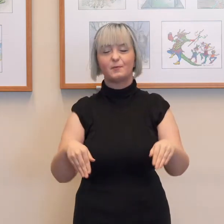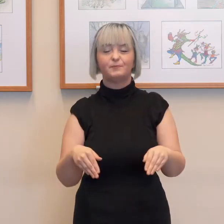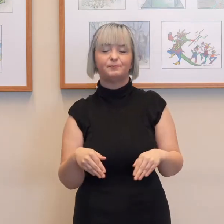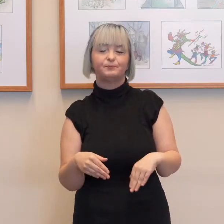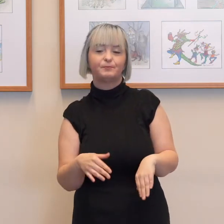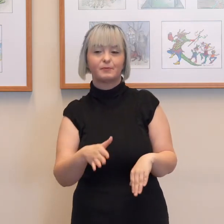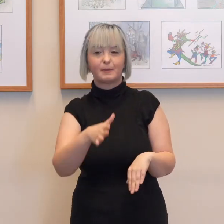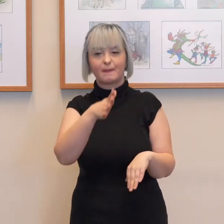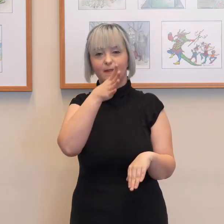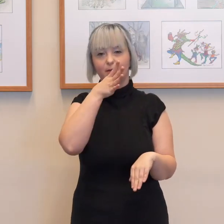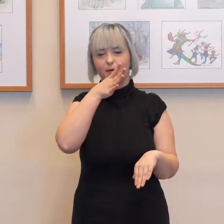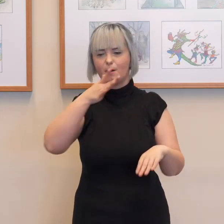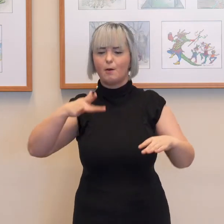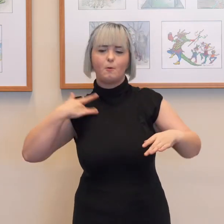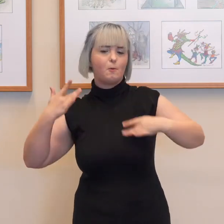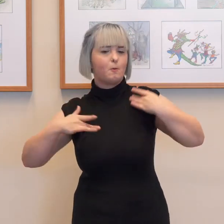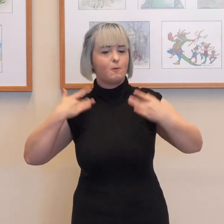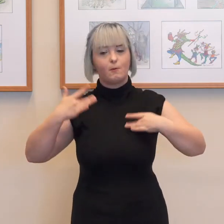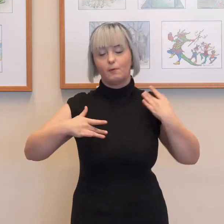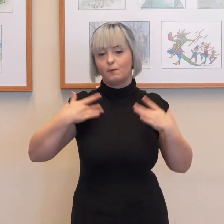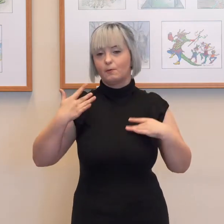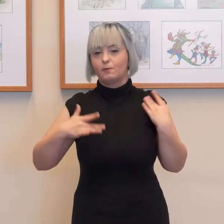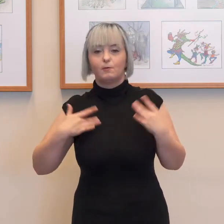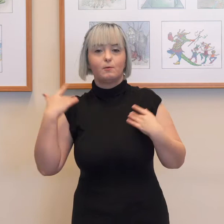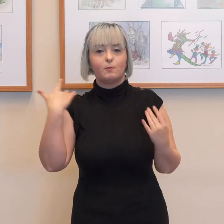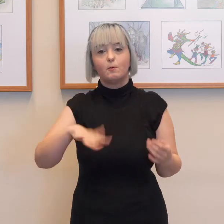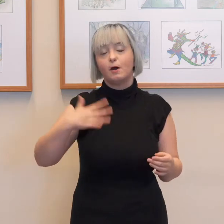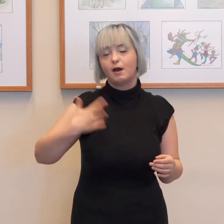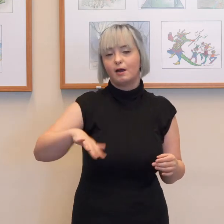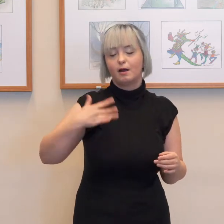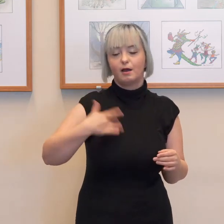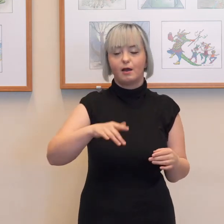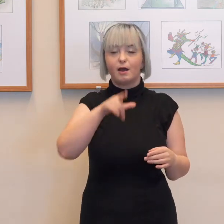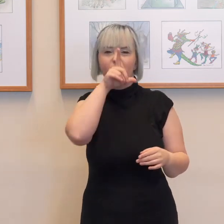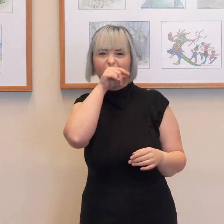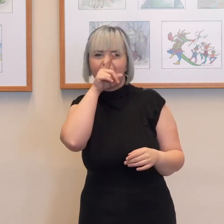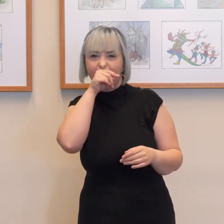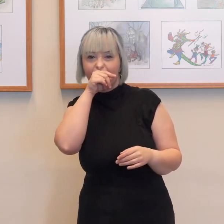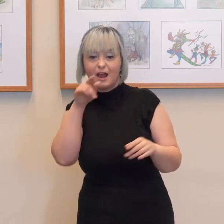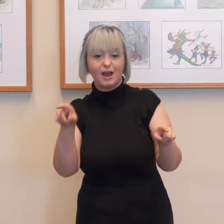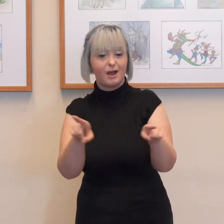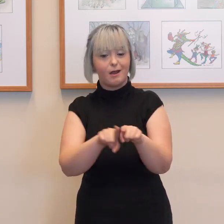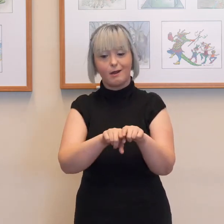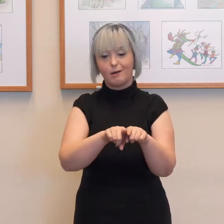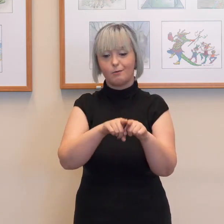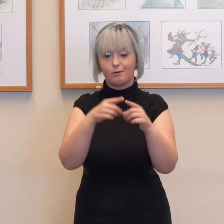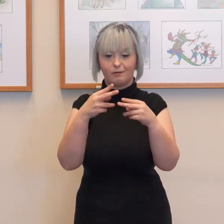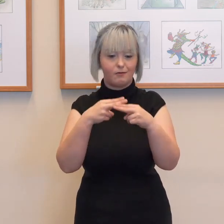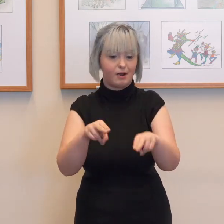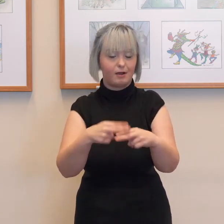home, his mom was so happy. She said, "A hen that lays golden eggs?